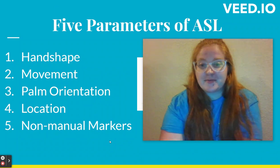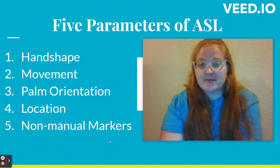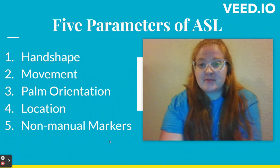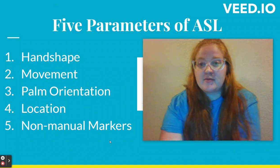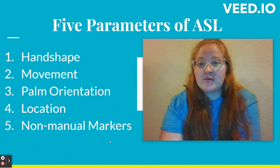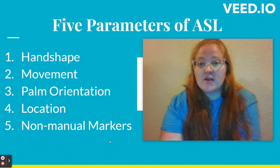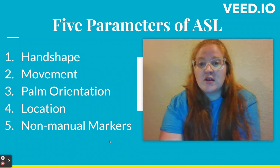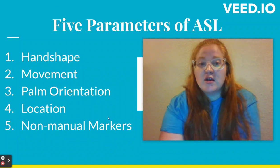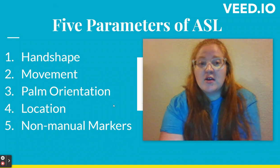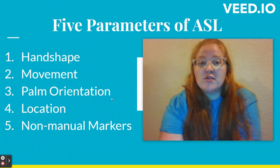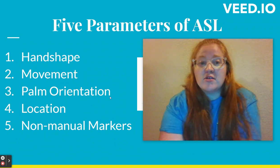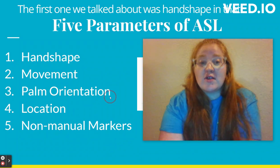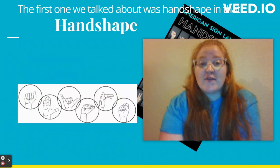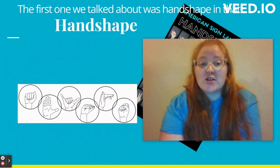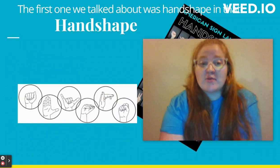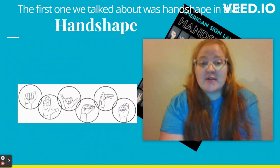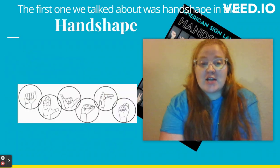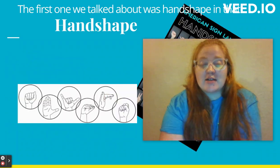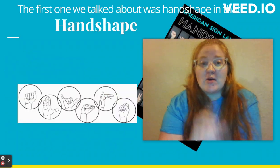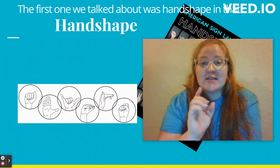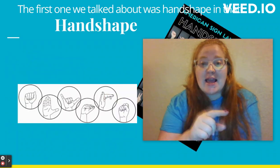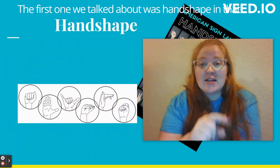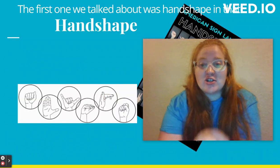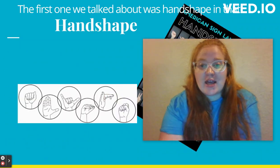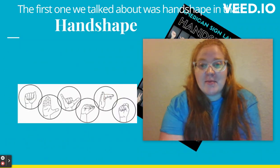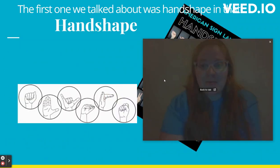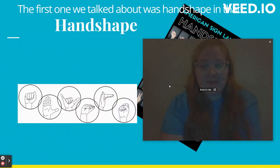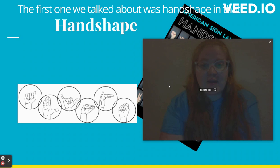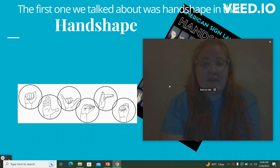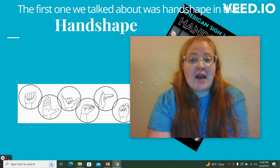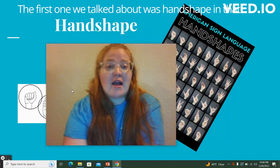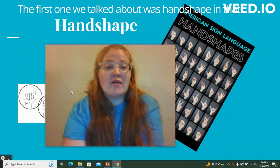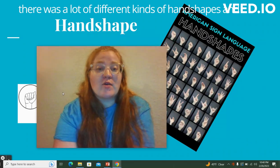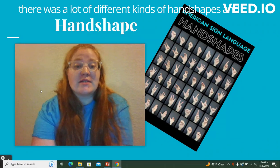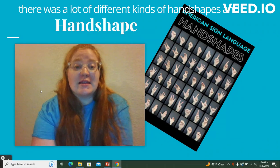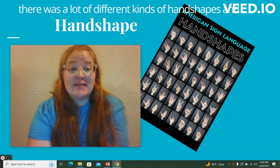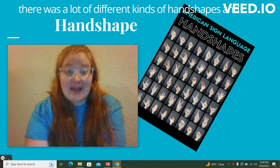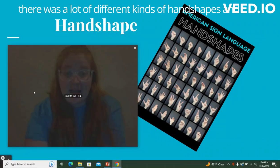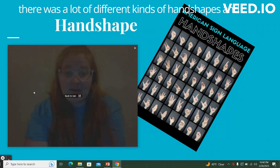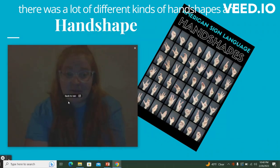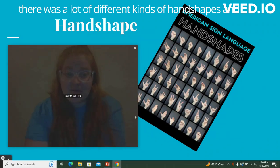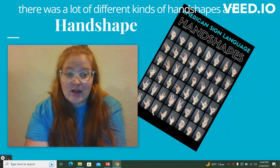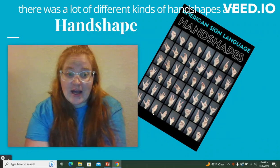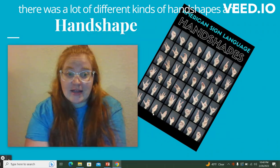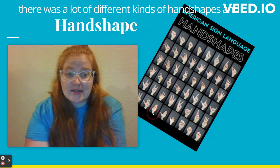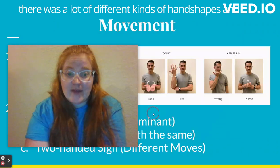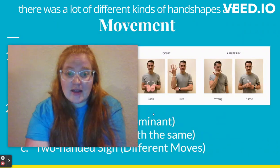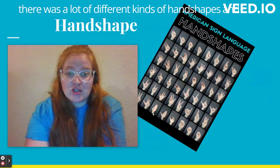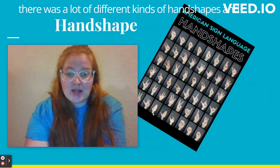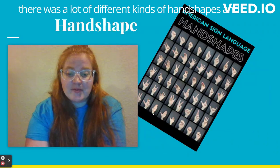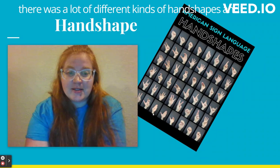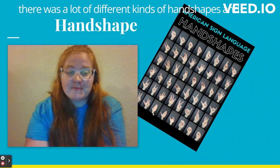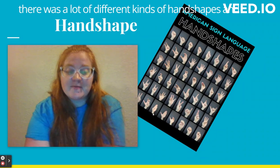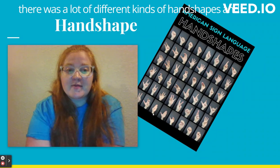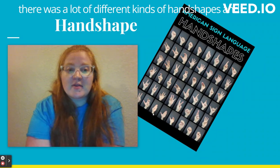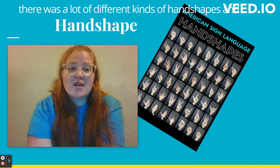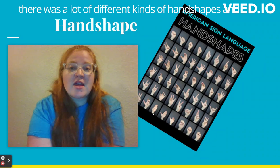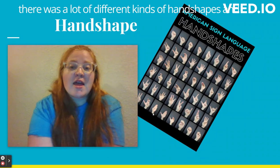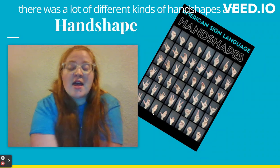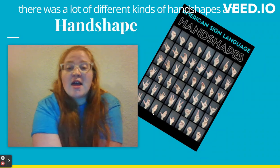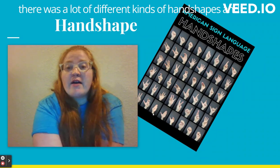markers. So the first one we talked about was hand shape, in that there was a lot of different kinds of hand shapes.